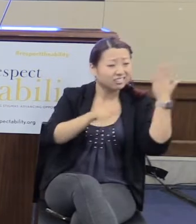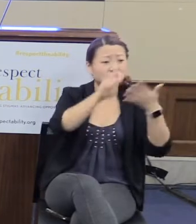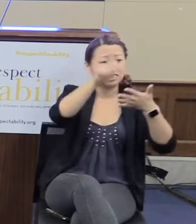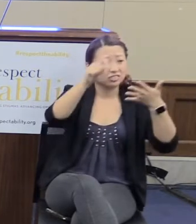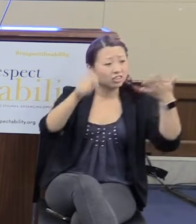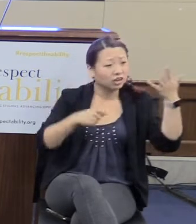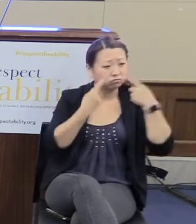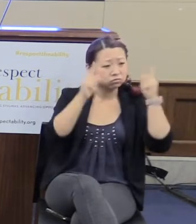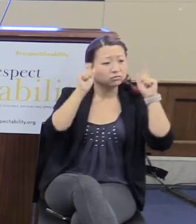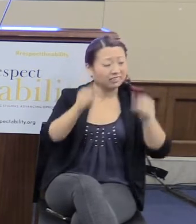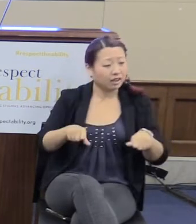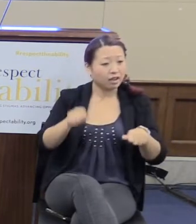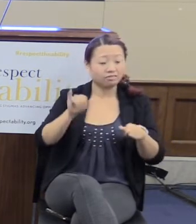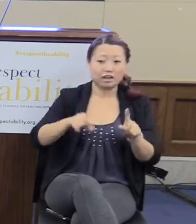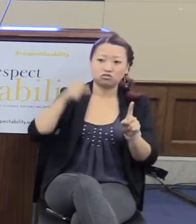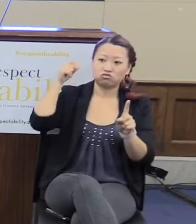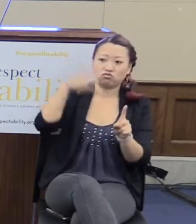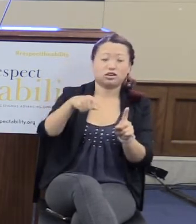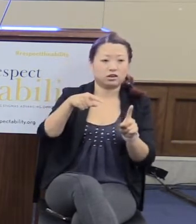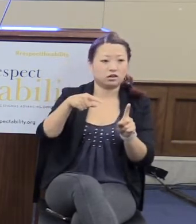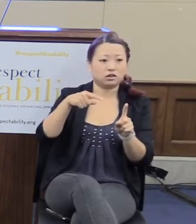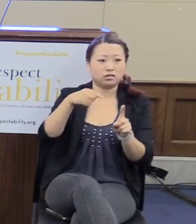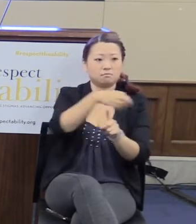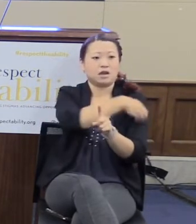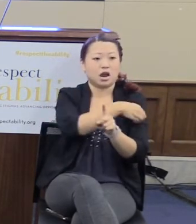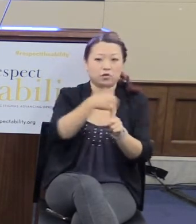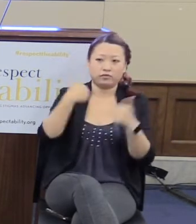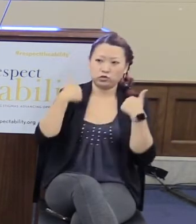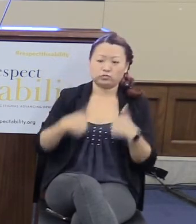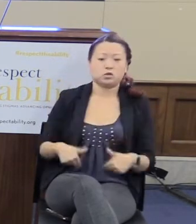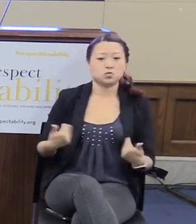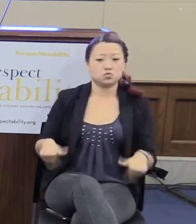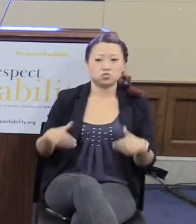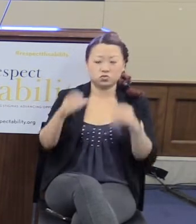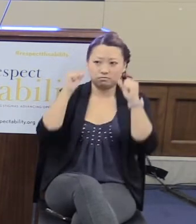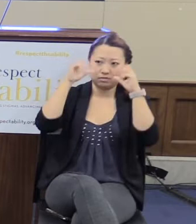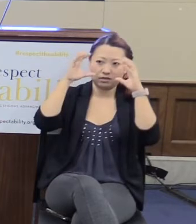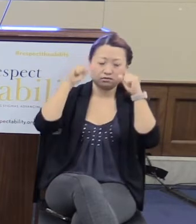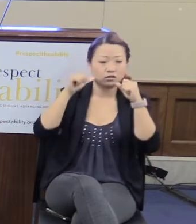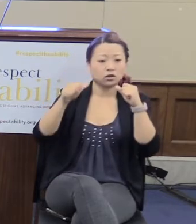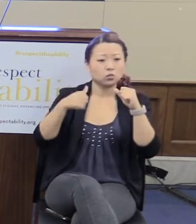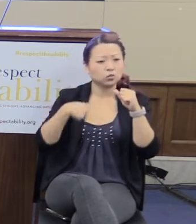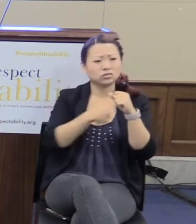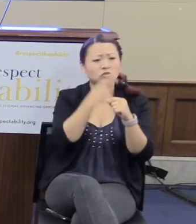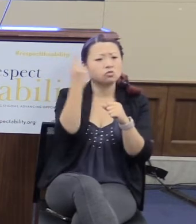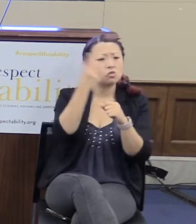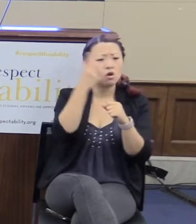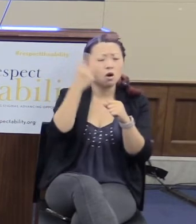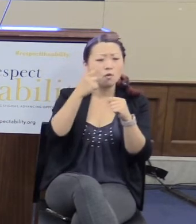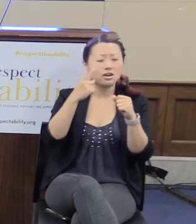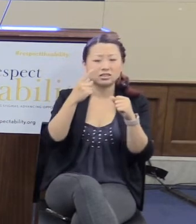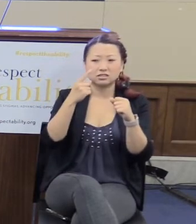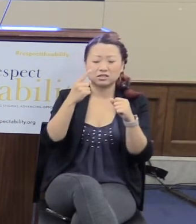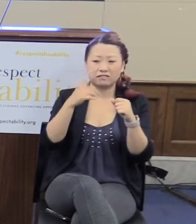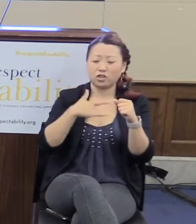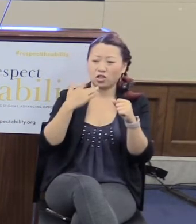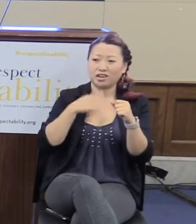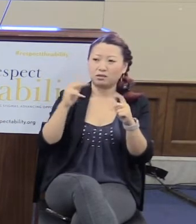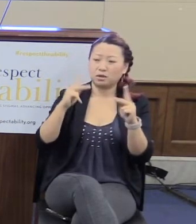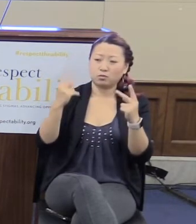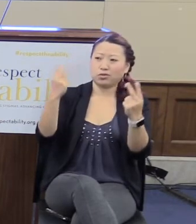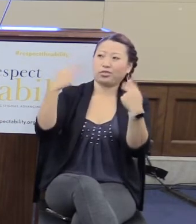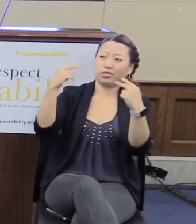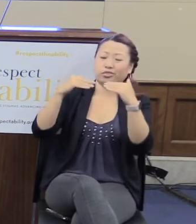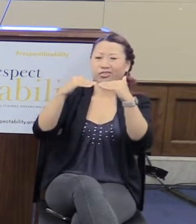power of the human being, it's amazing. And we are constantly estimating it, and